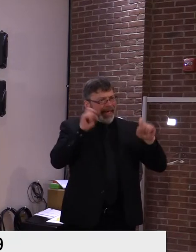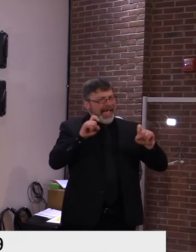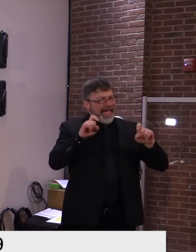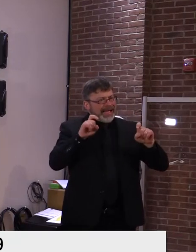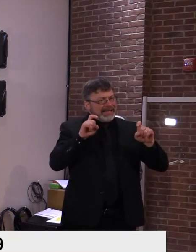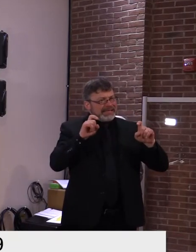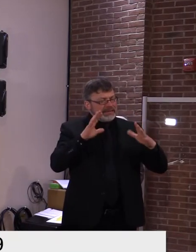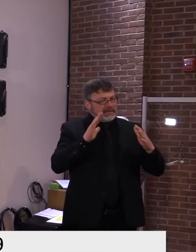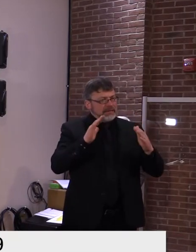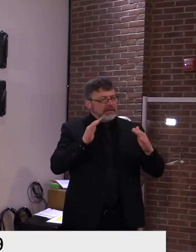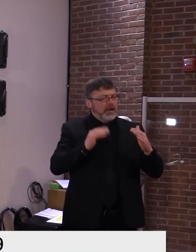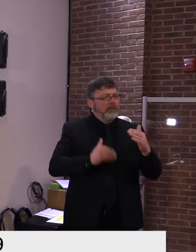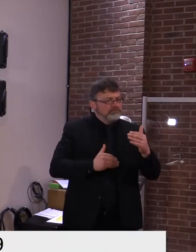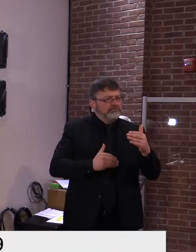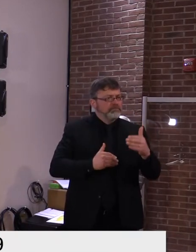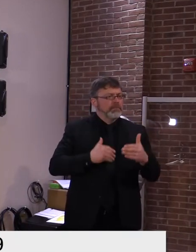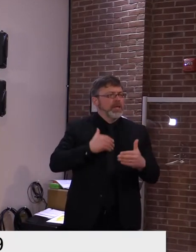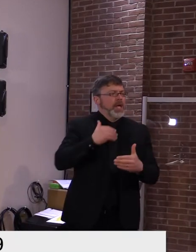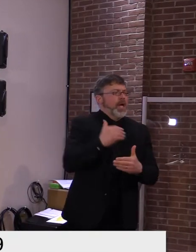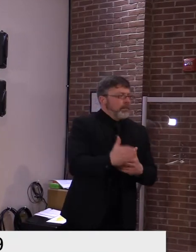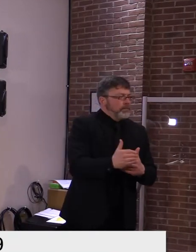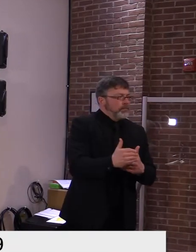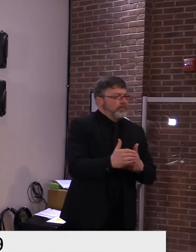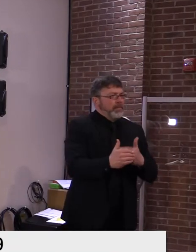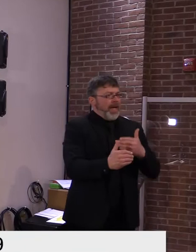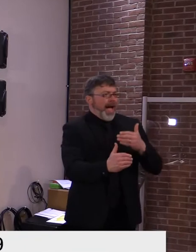reopening, much like the Vermont approach.